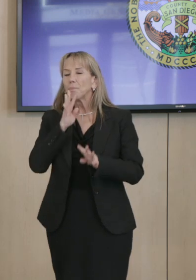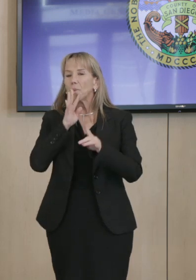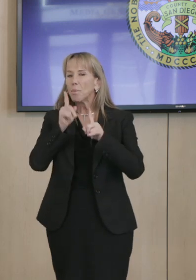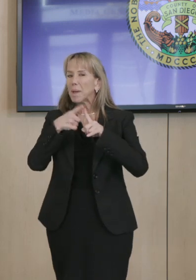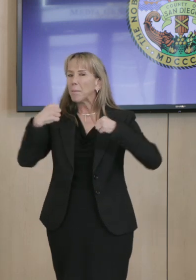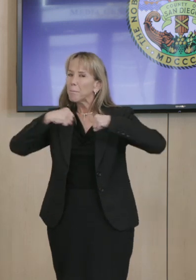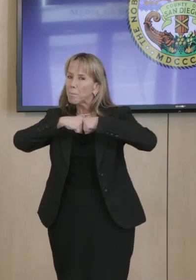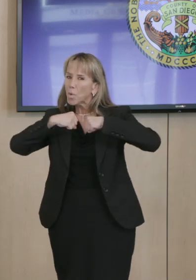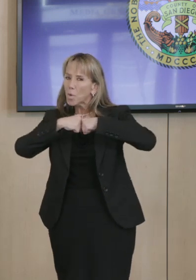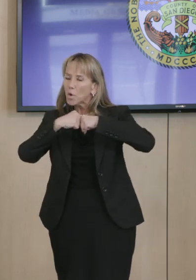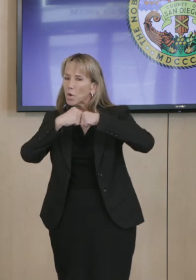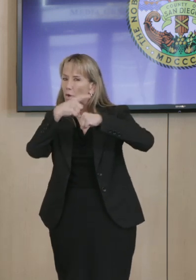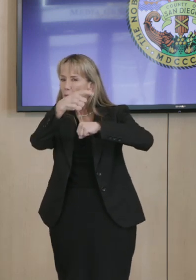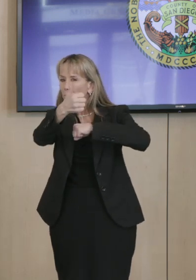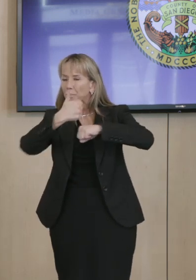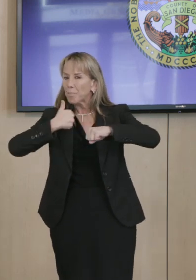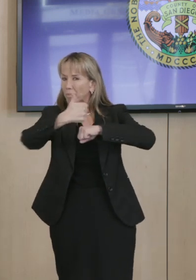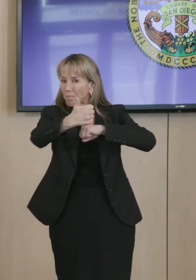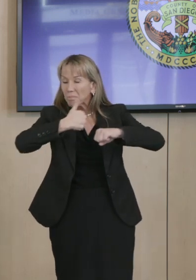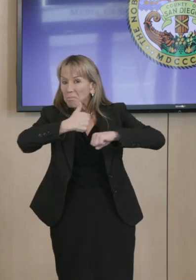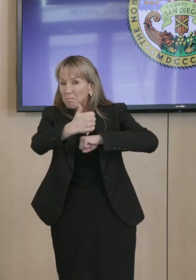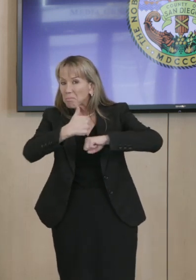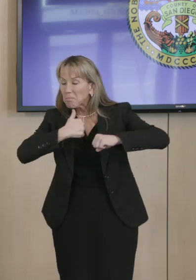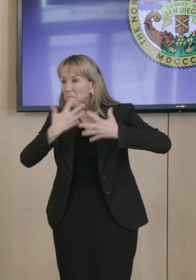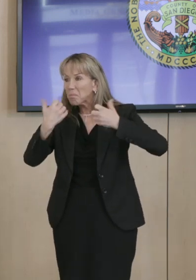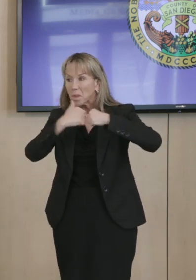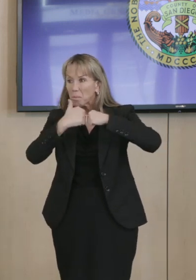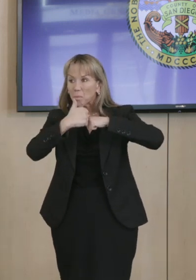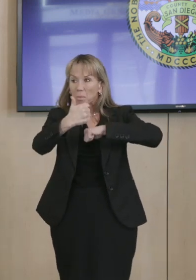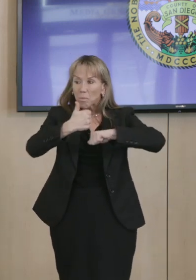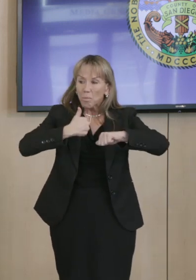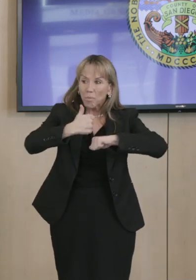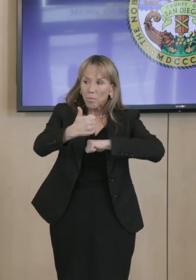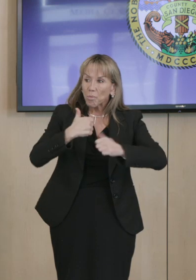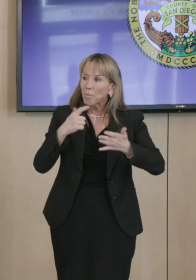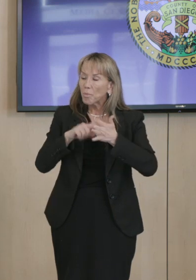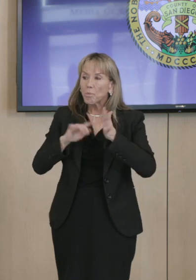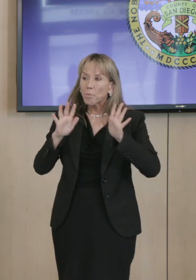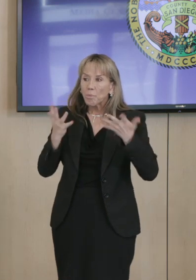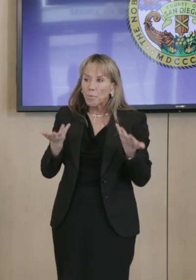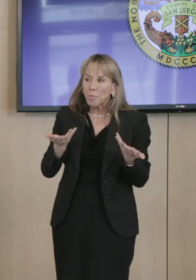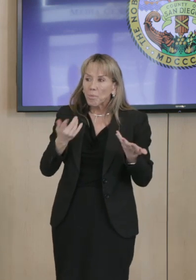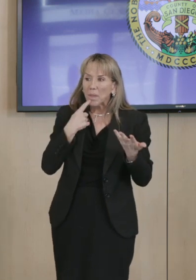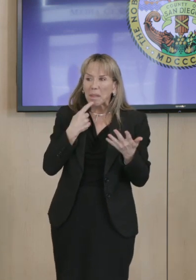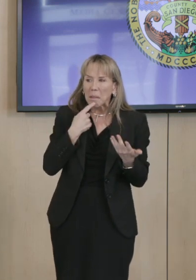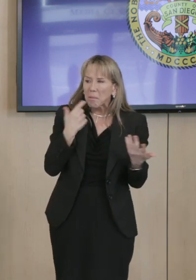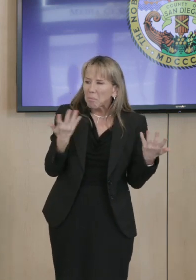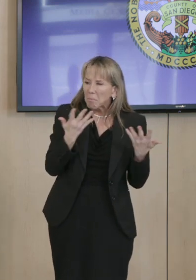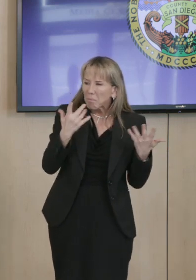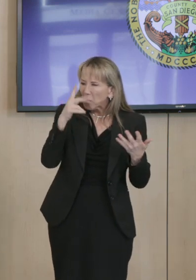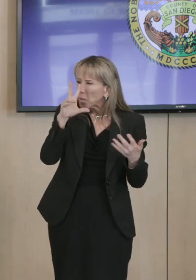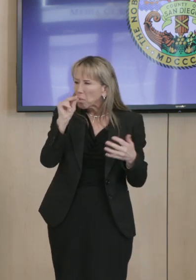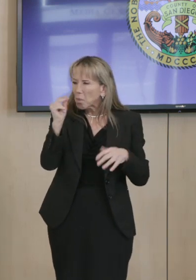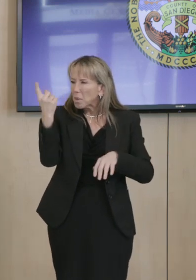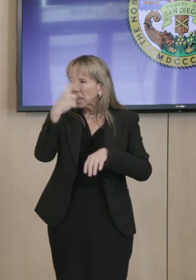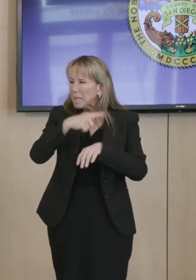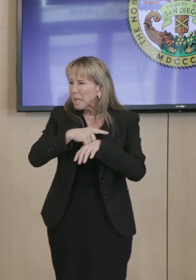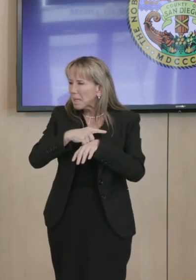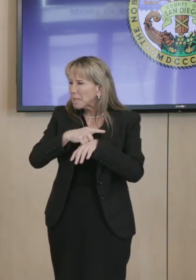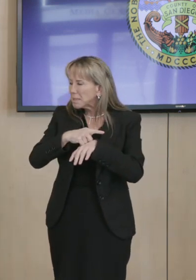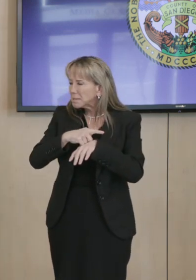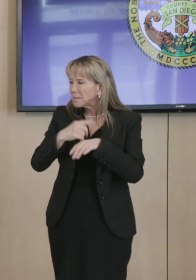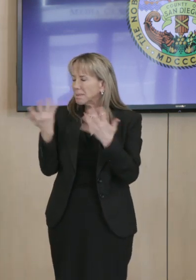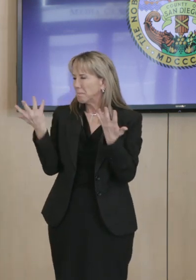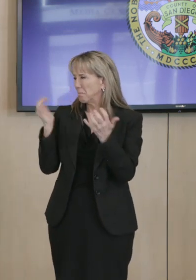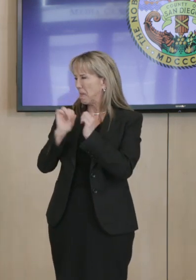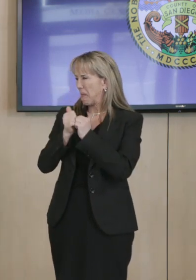crossing the border crossing essentials? As it was going to be only for 30 days. How this is going to reduce the